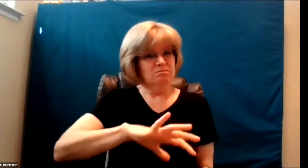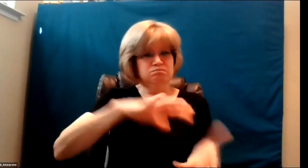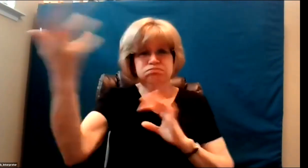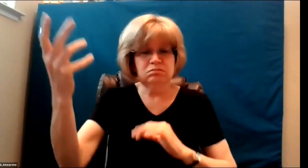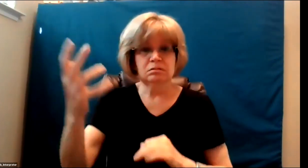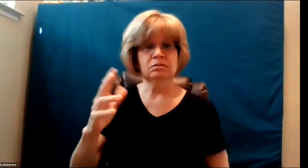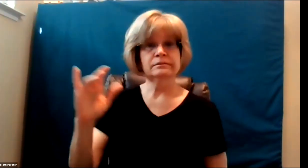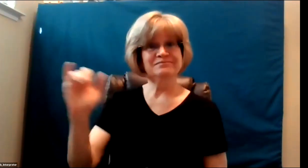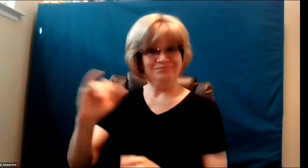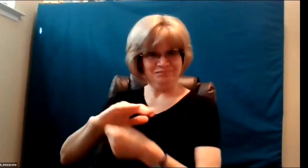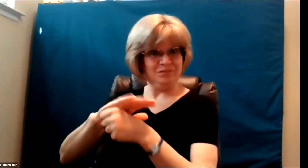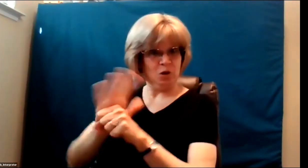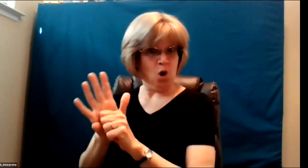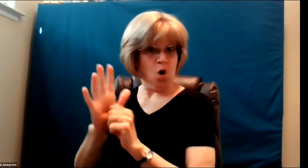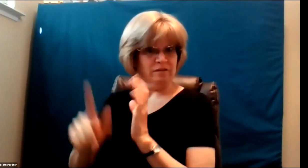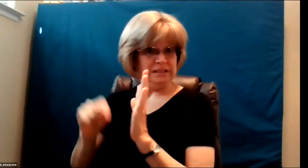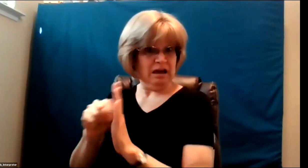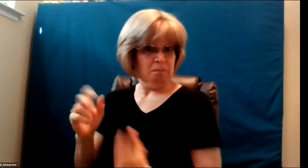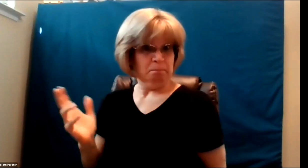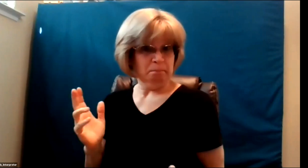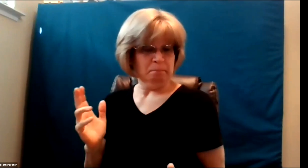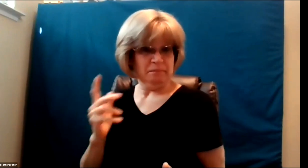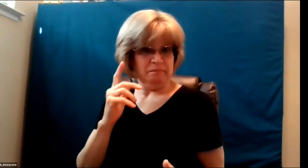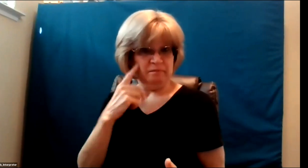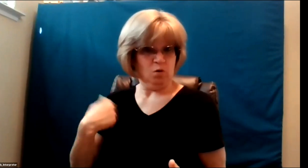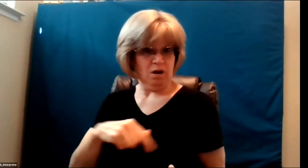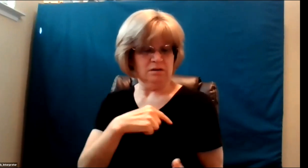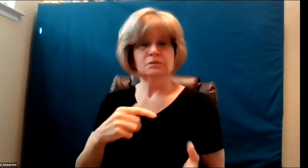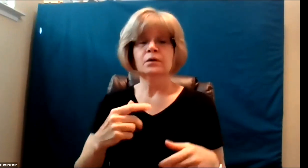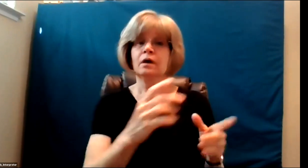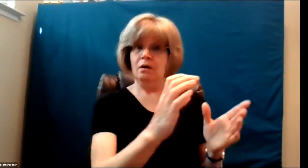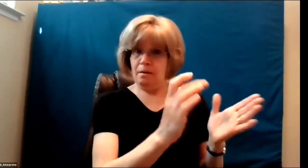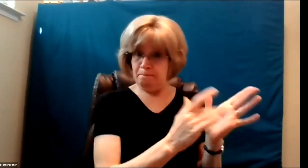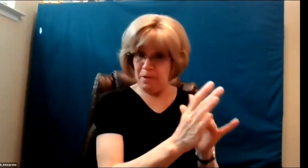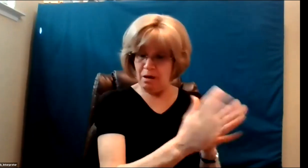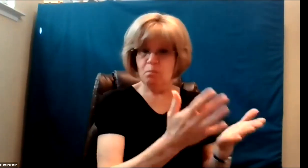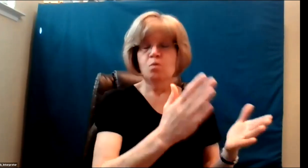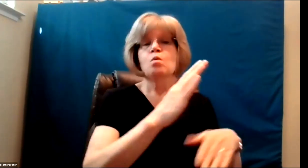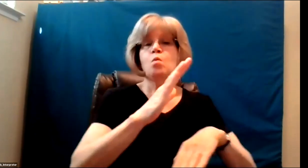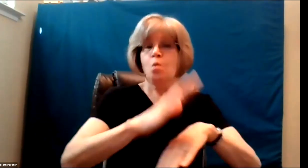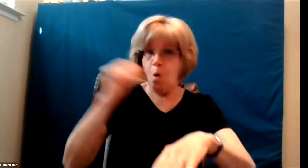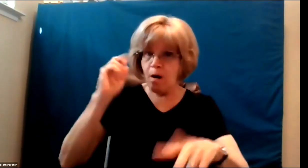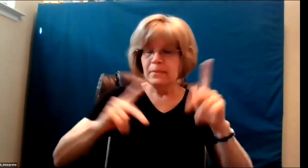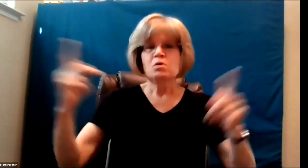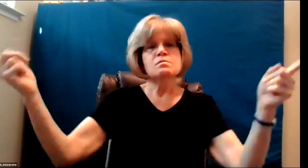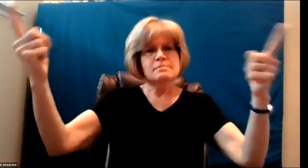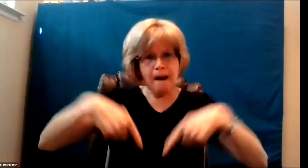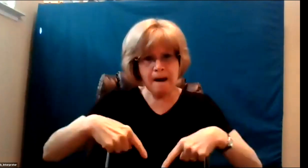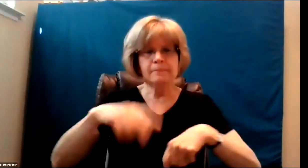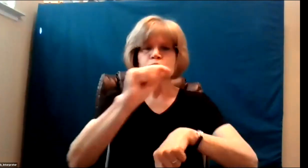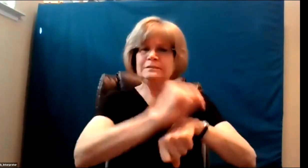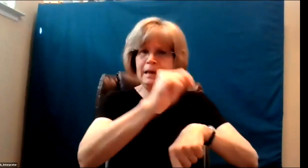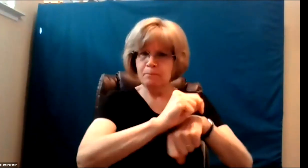And the word called them to come to the temple and wear the sackcloth and itchy clothing to remind them